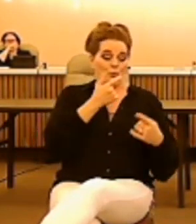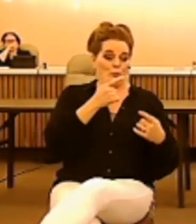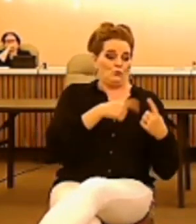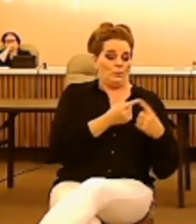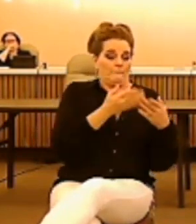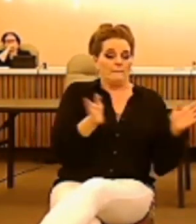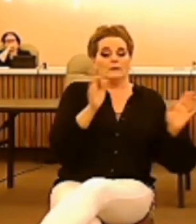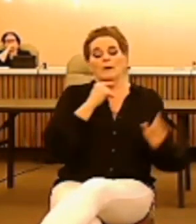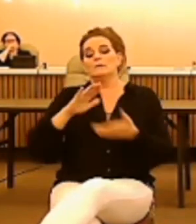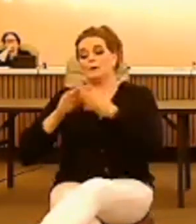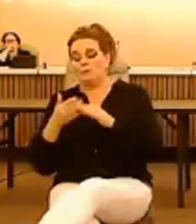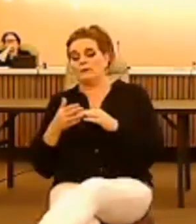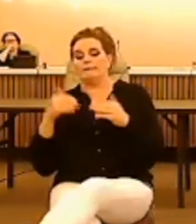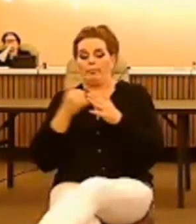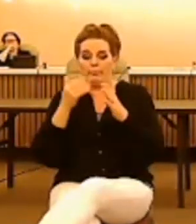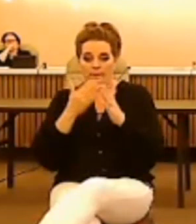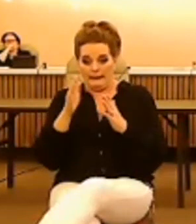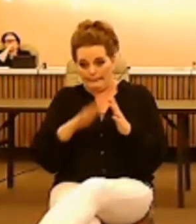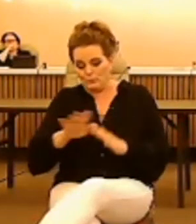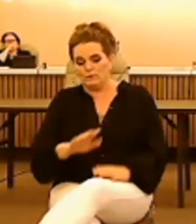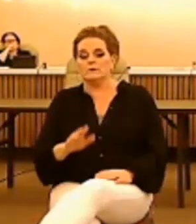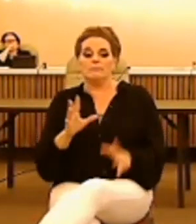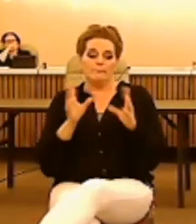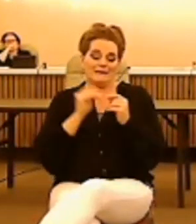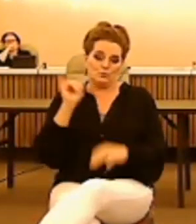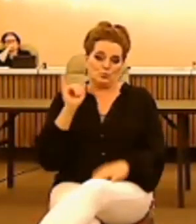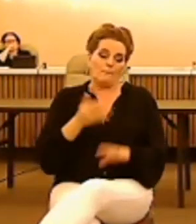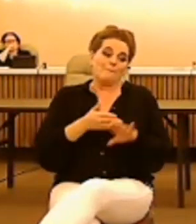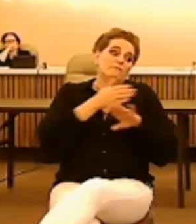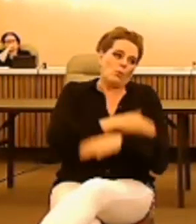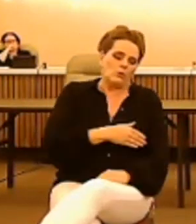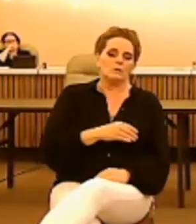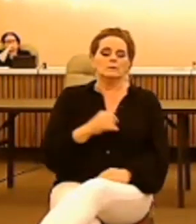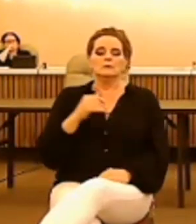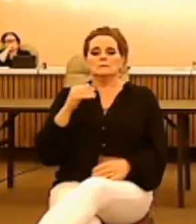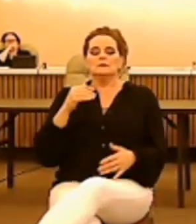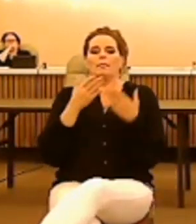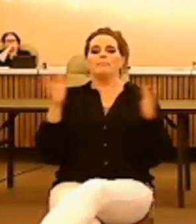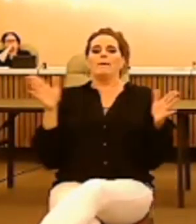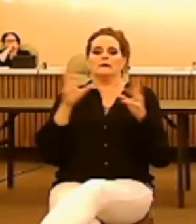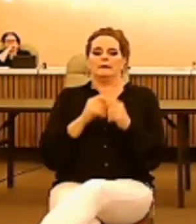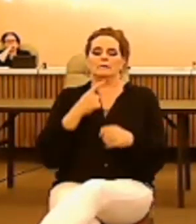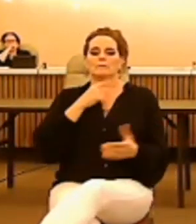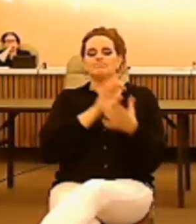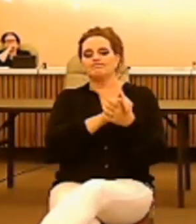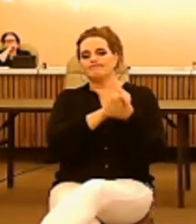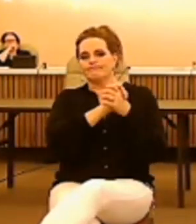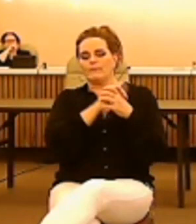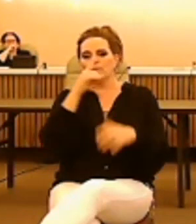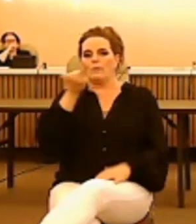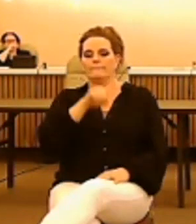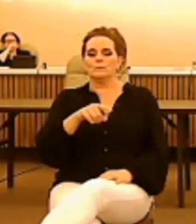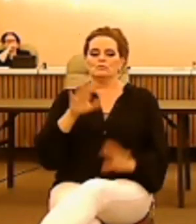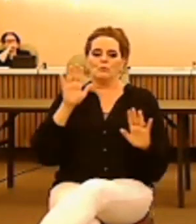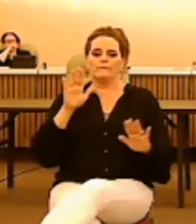the community, the neighborhood hearings that we'd had prior to the public hearing. So again, kudos to you guys, because it's great